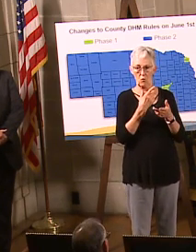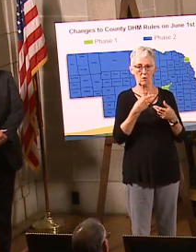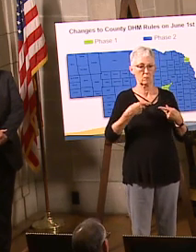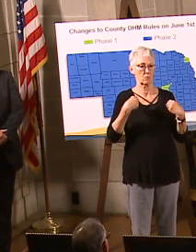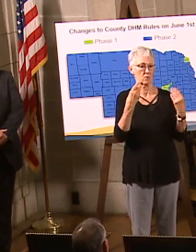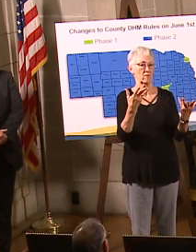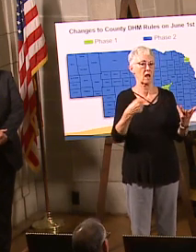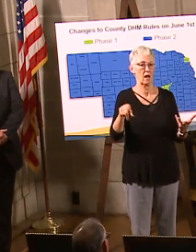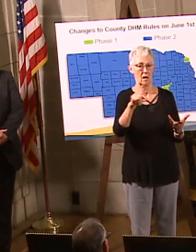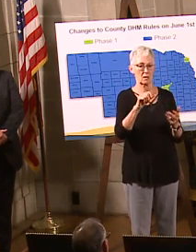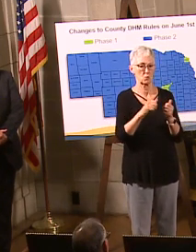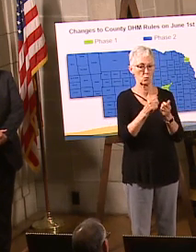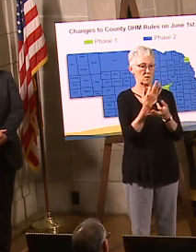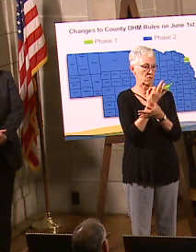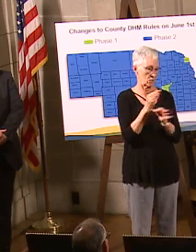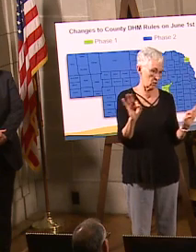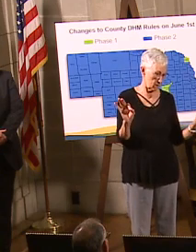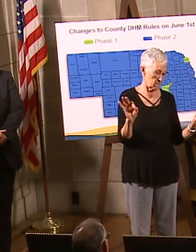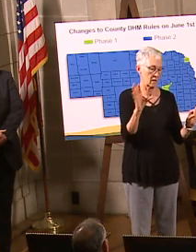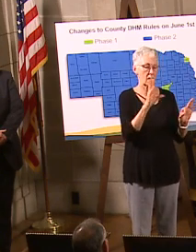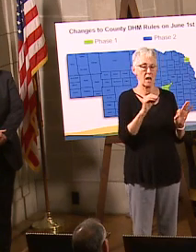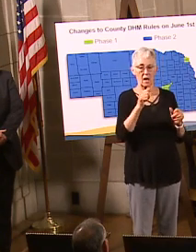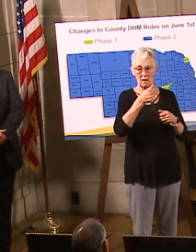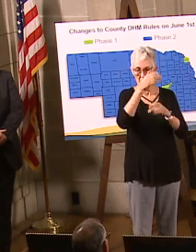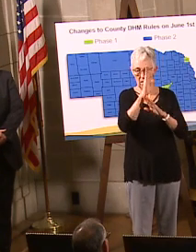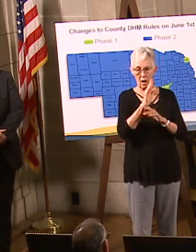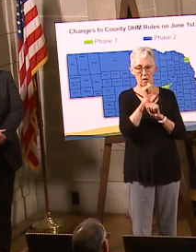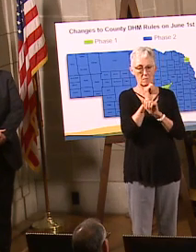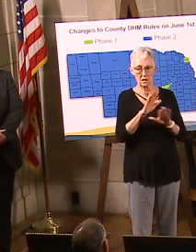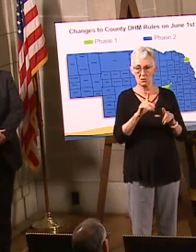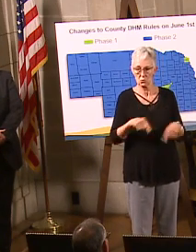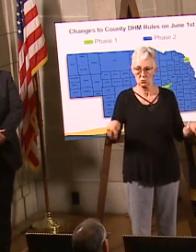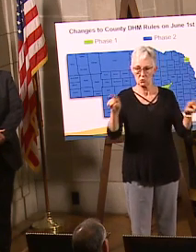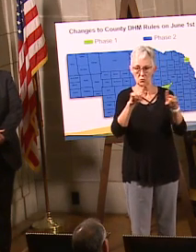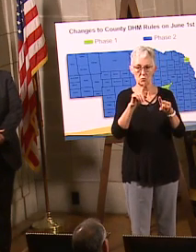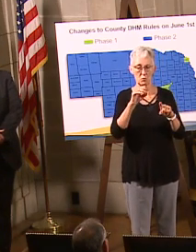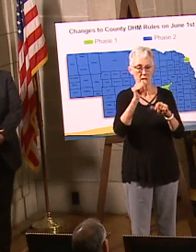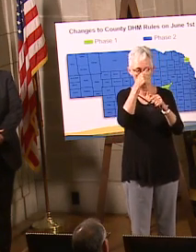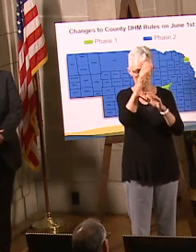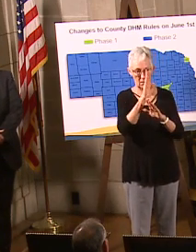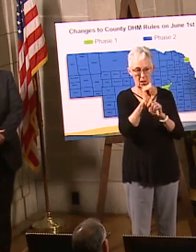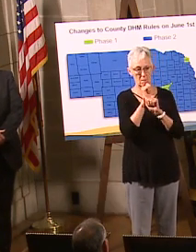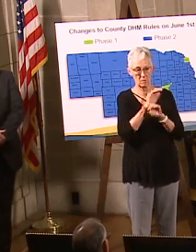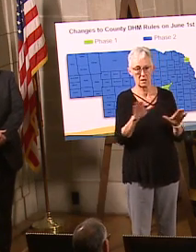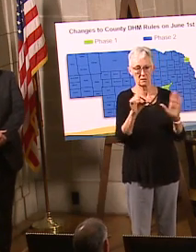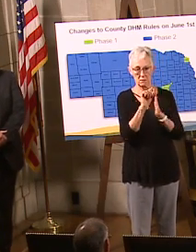for the sacrifices they make. God bless you all, and God bless the great state of Nebraska. We'll see you back here next week.